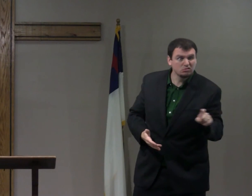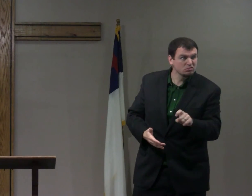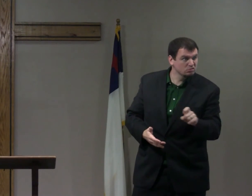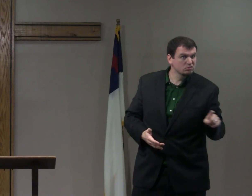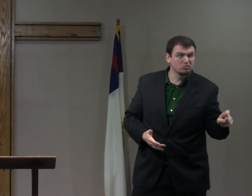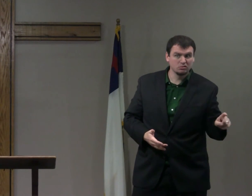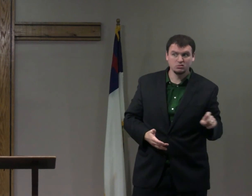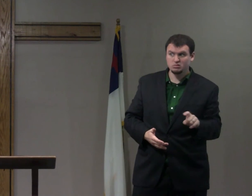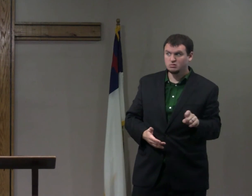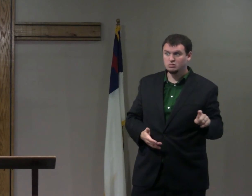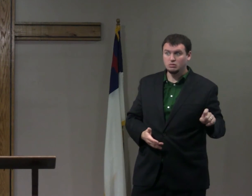Are you willing?